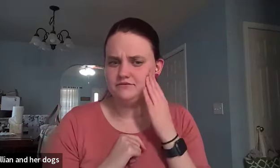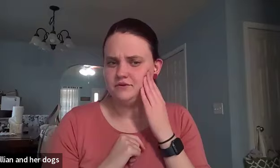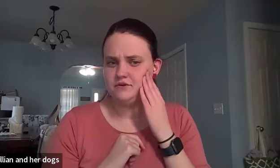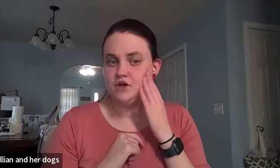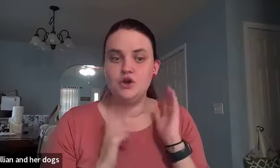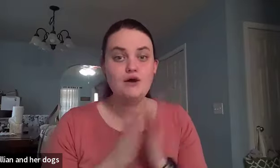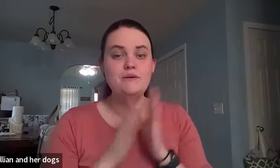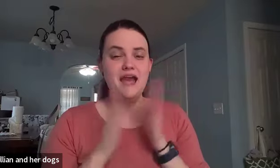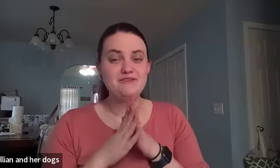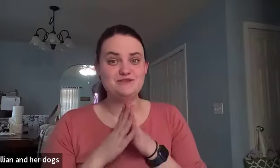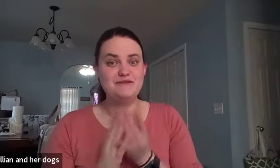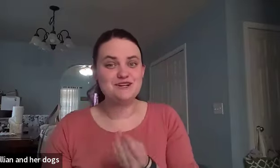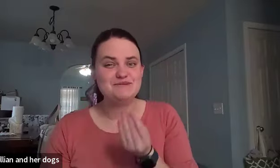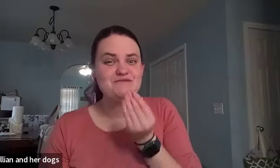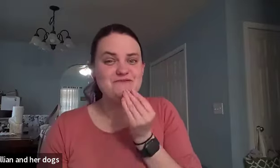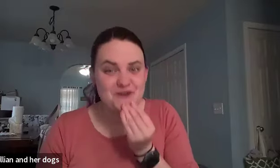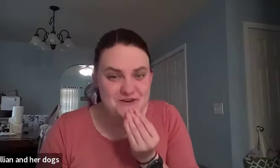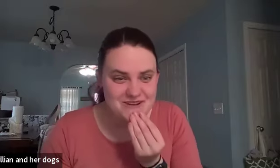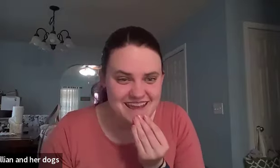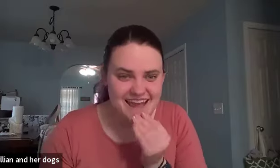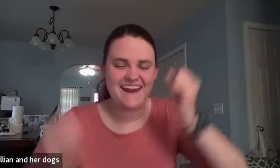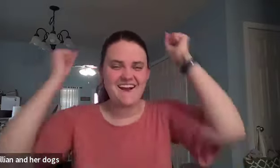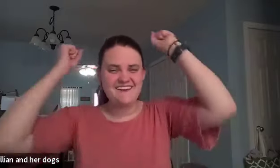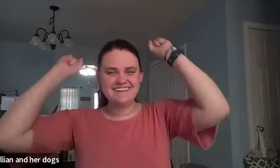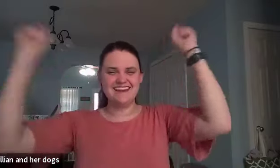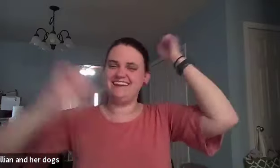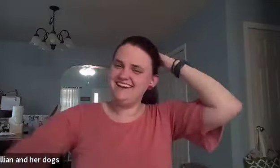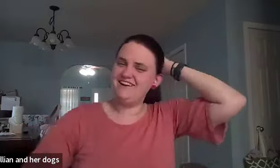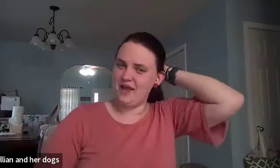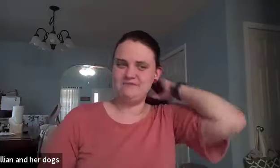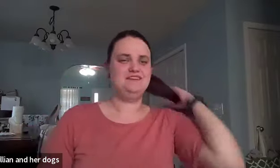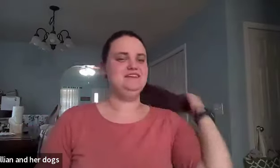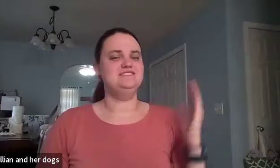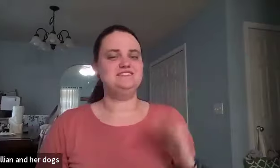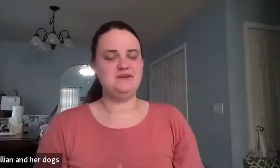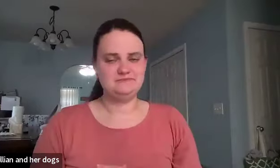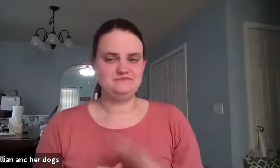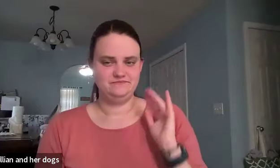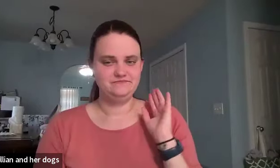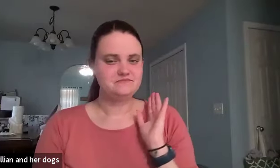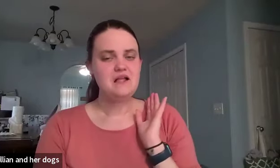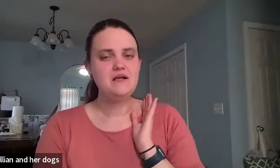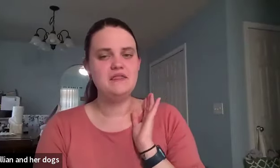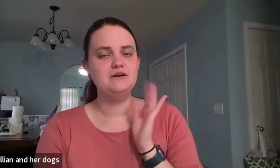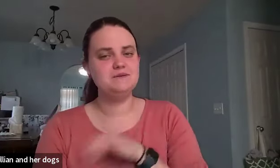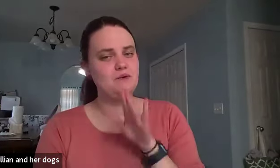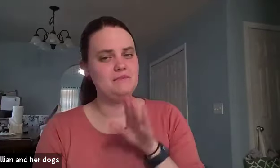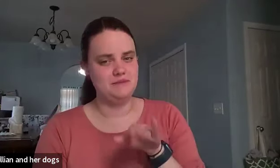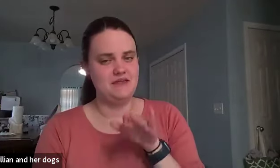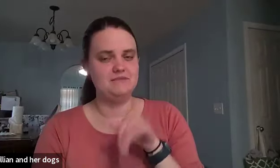have, no, we haven't because we haven't talked about food yet. Oh, yay. Okay. So, and I'll explain what I mean by that in